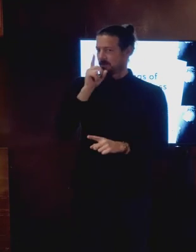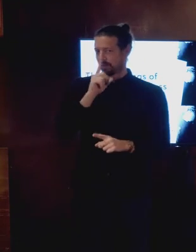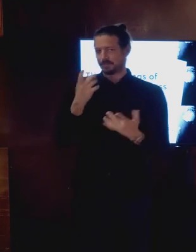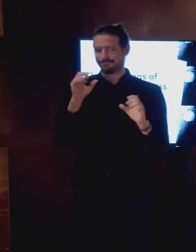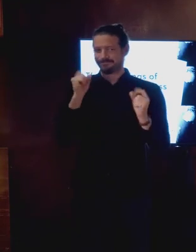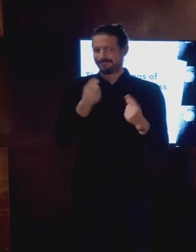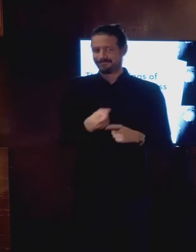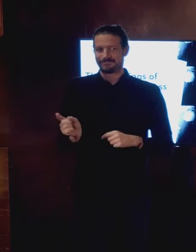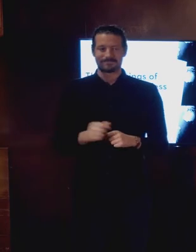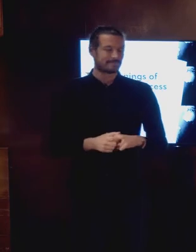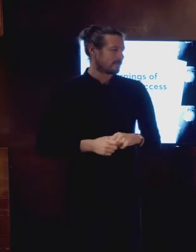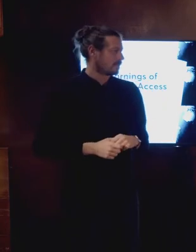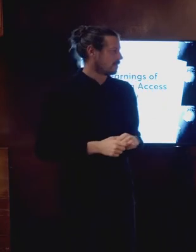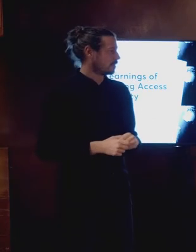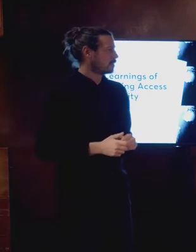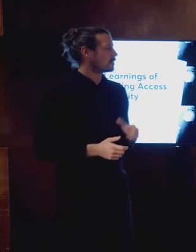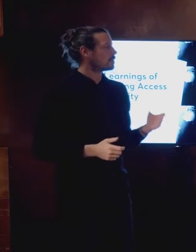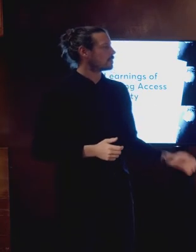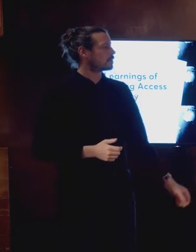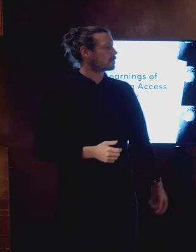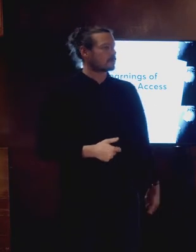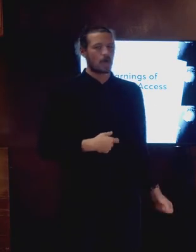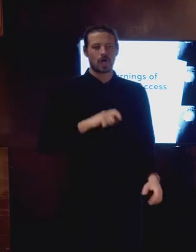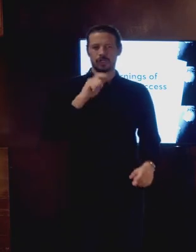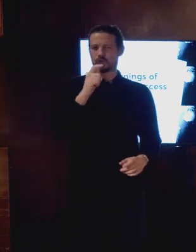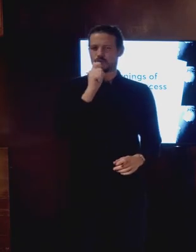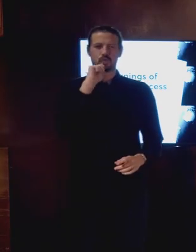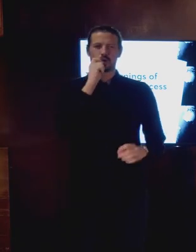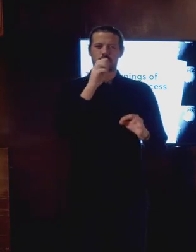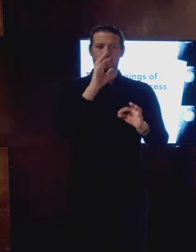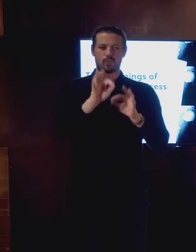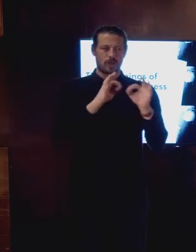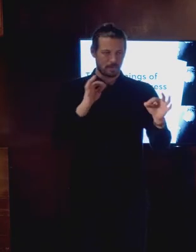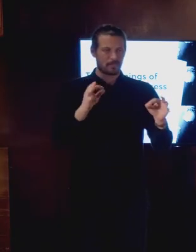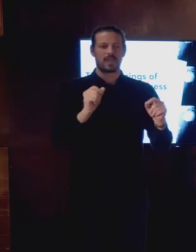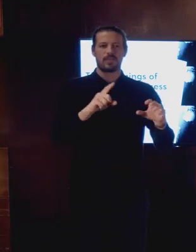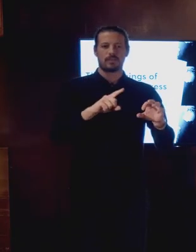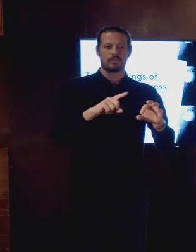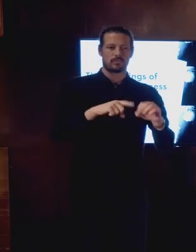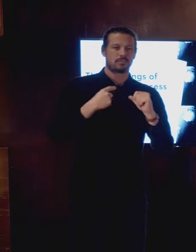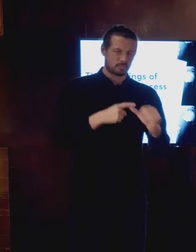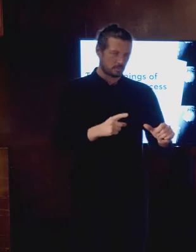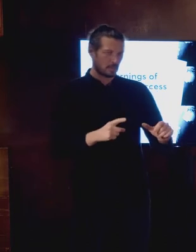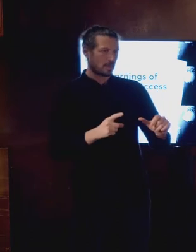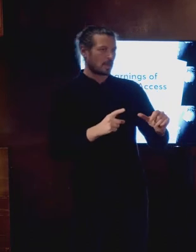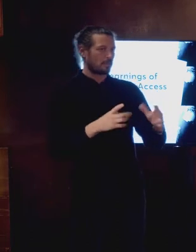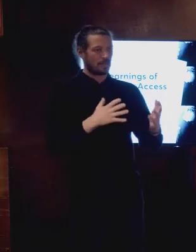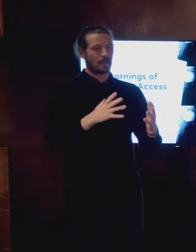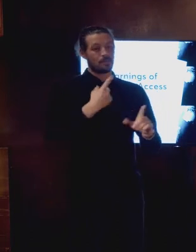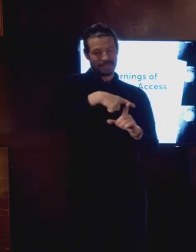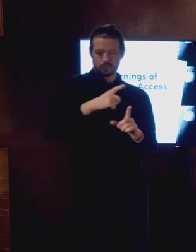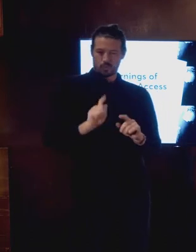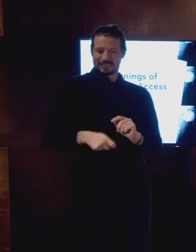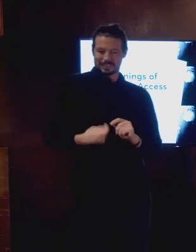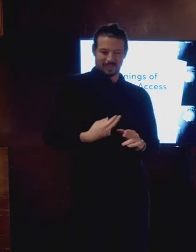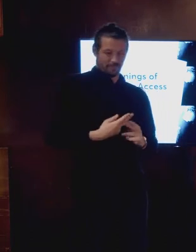Yeah. I'm going to do a wrap-up soon with questions around what's next from us, but I want some questions from you